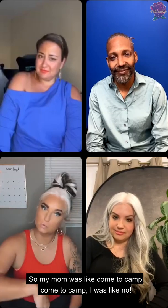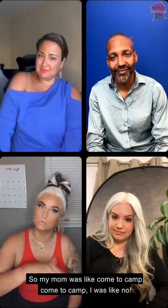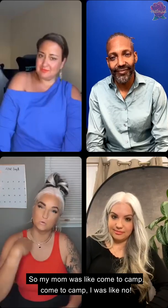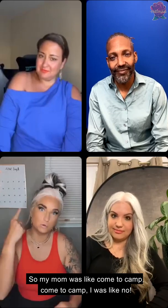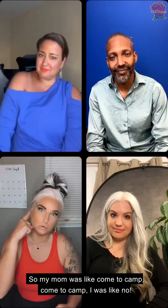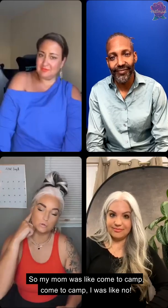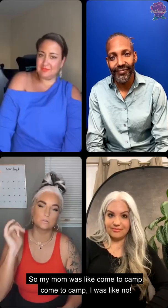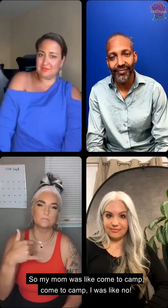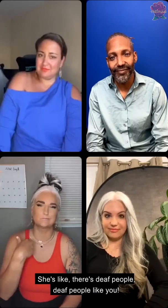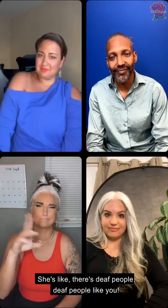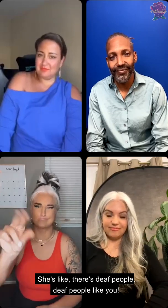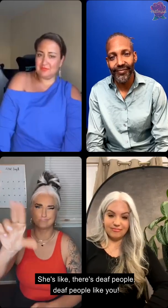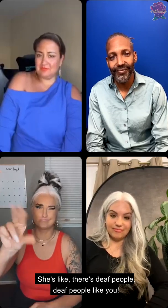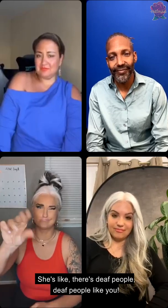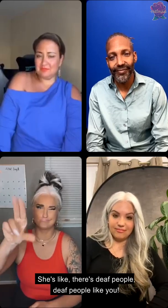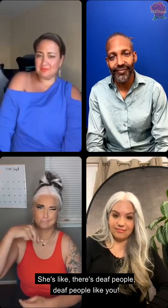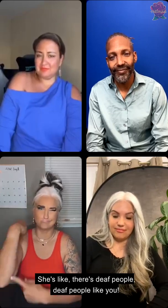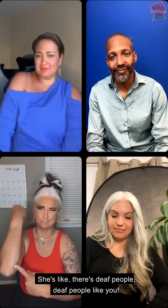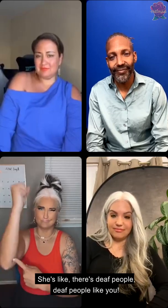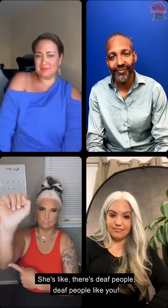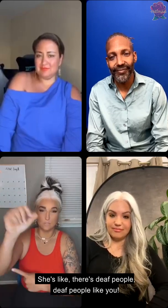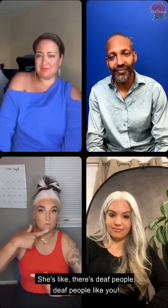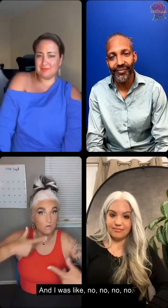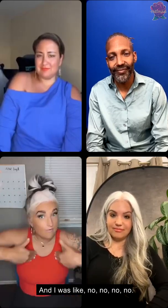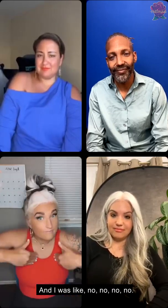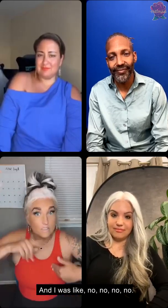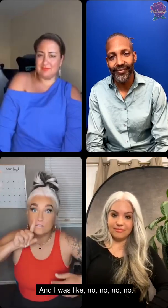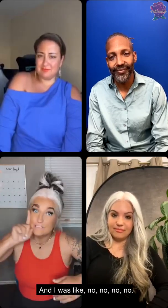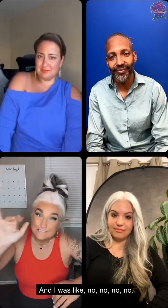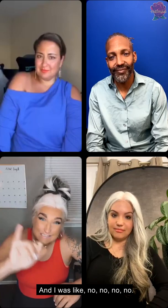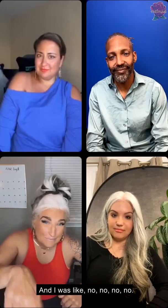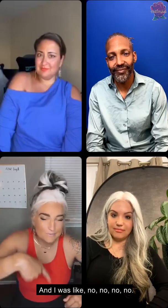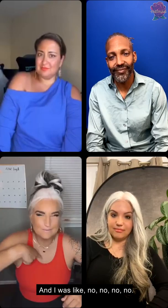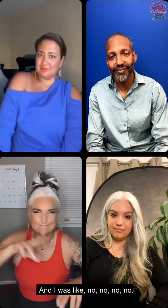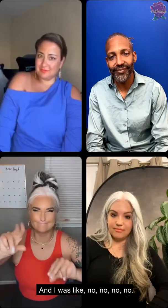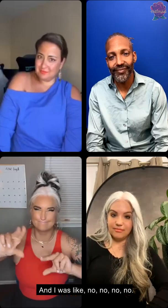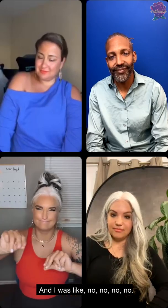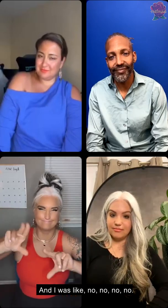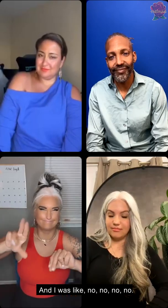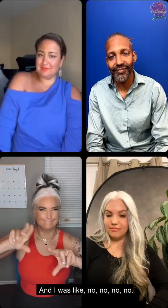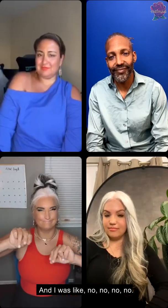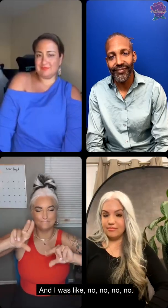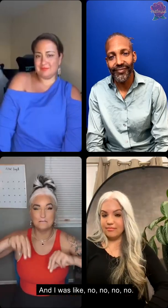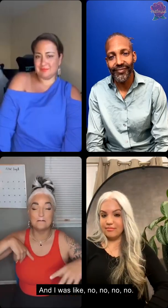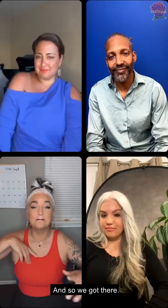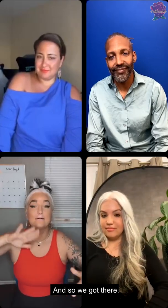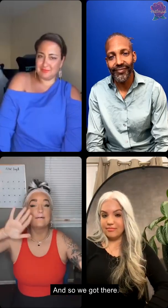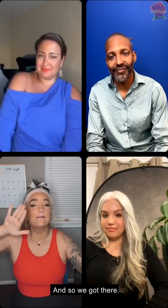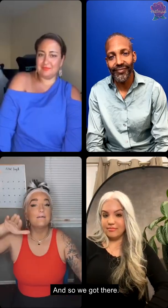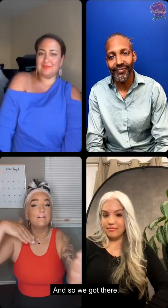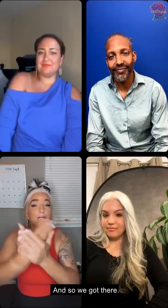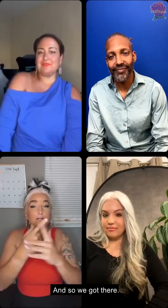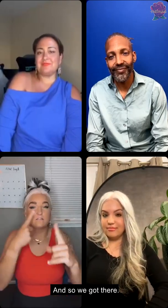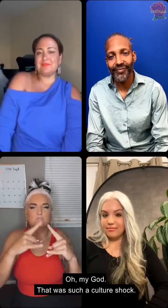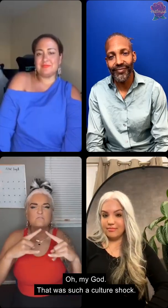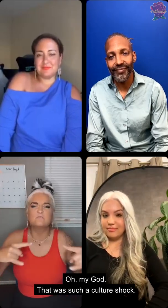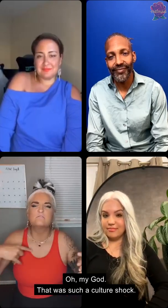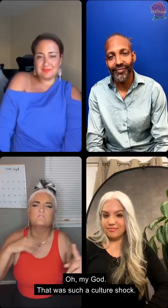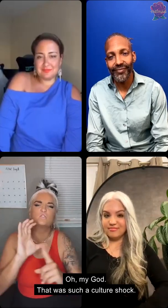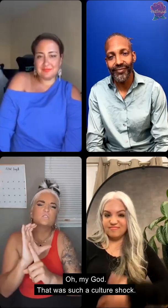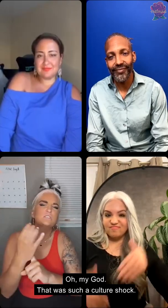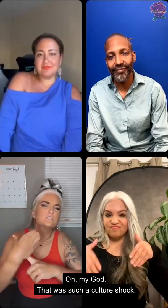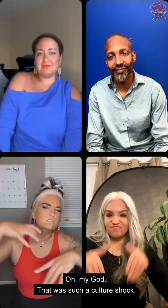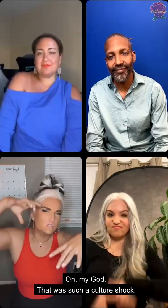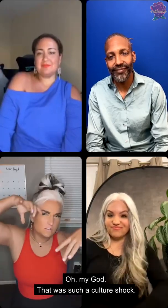So Mom was like, come to camp, come to camp. And I was like, no. She was like, there's deaf people like you. And I was like, no, no, no, no. And so when we